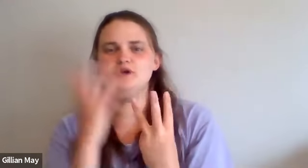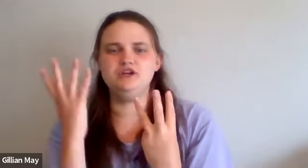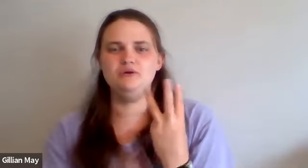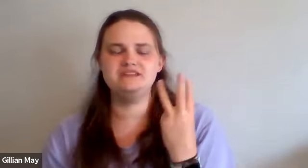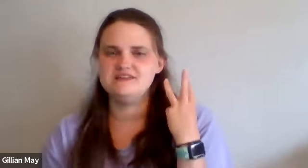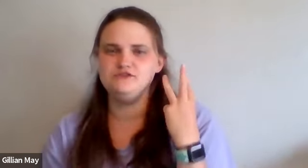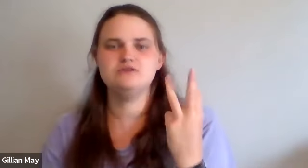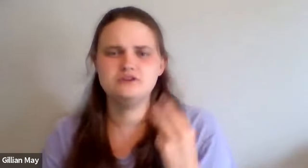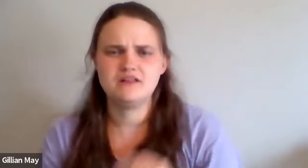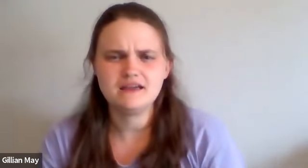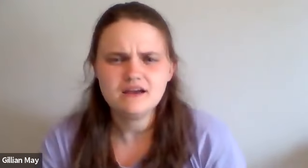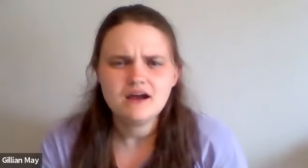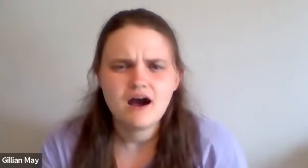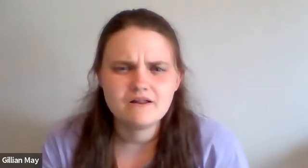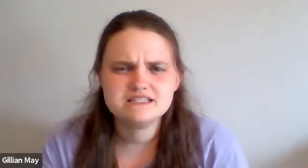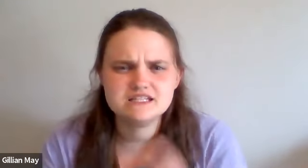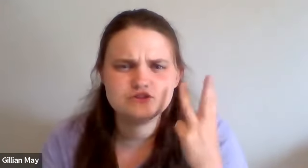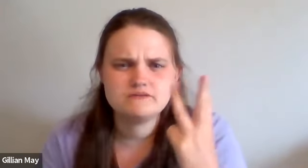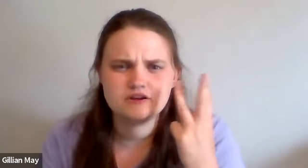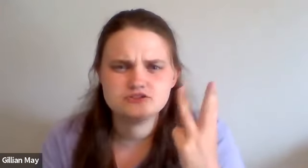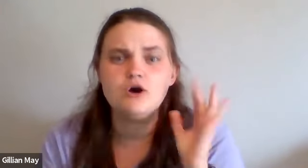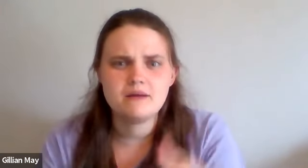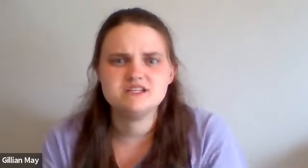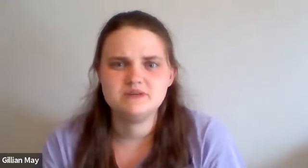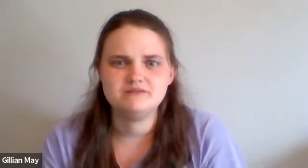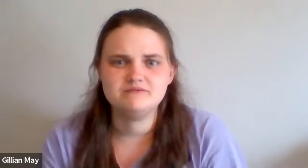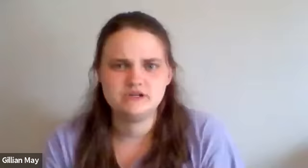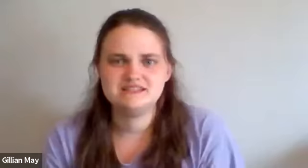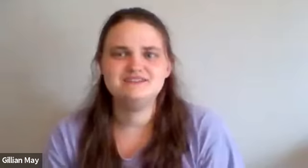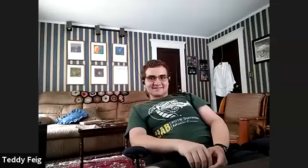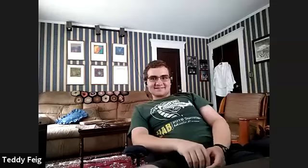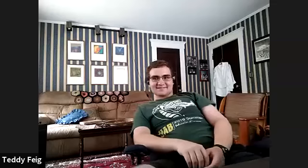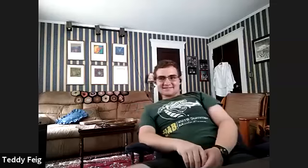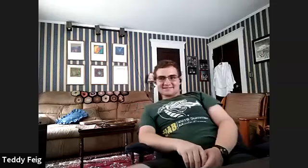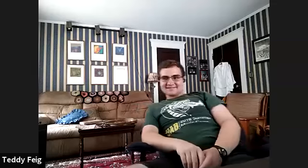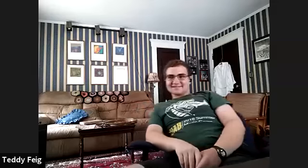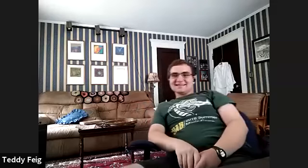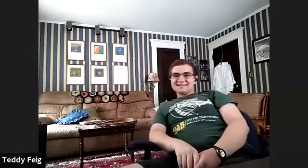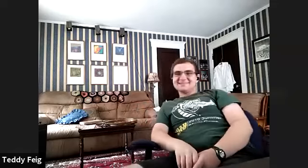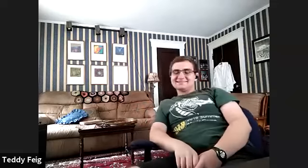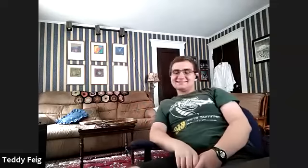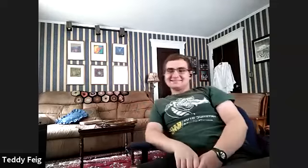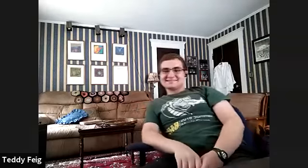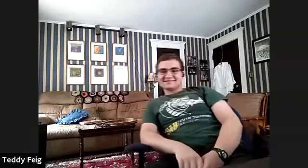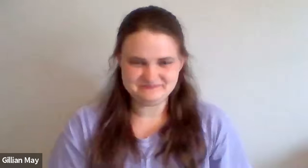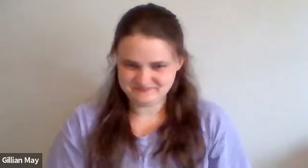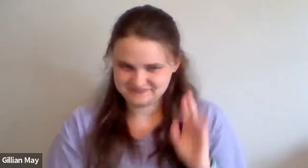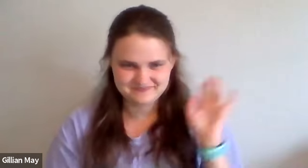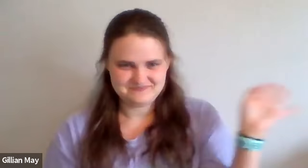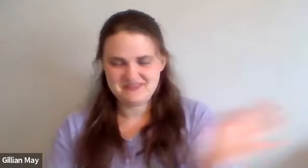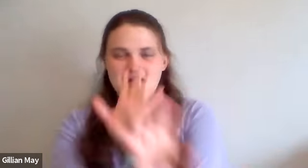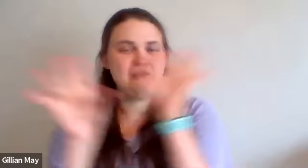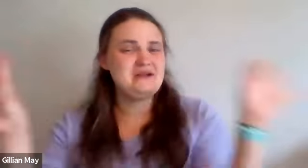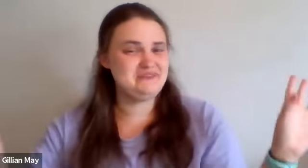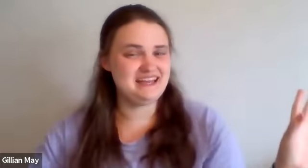when you only, if you're like, all I see is 3 fingers. Oh, that must mean Wednesday. So, but all right, but yeah, so